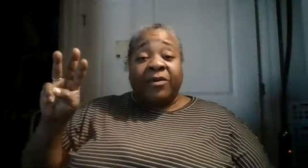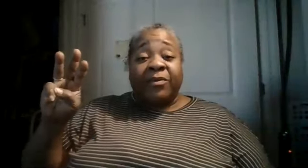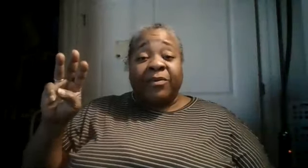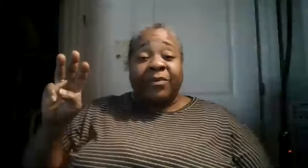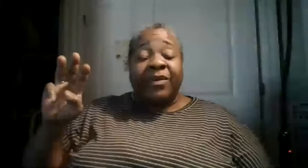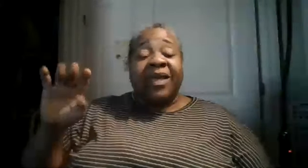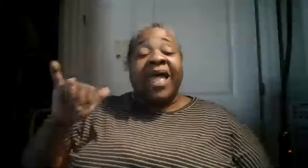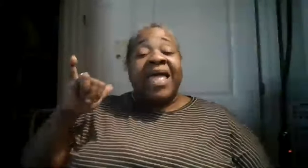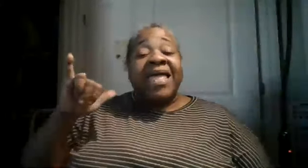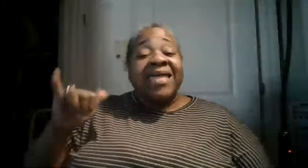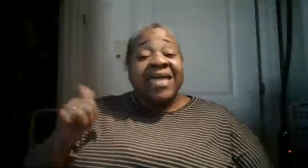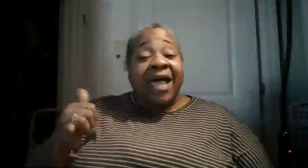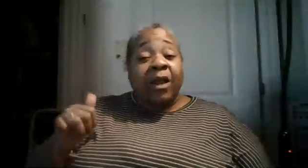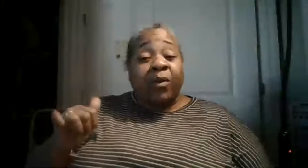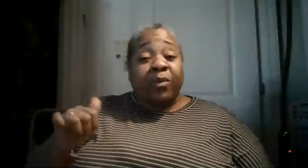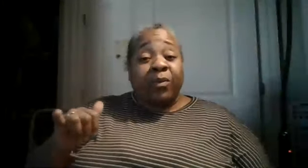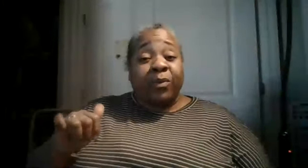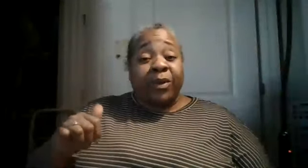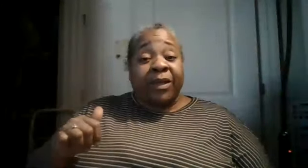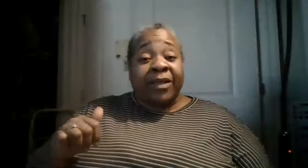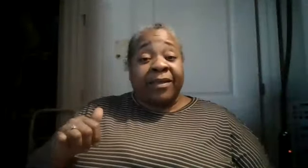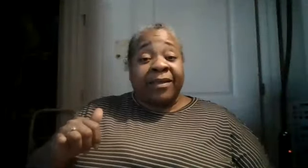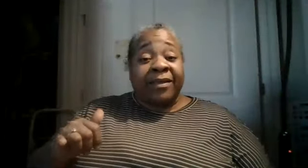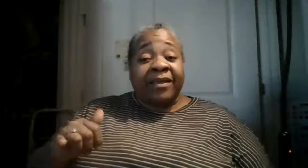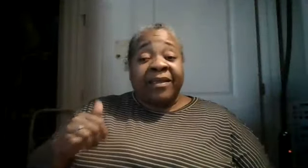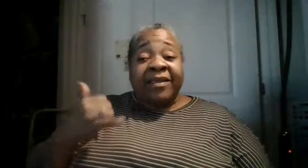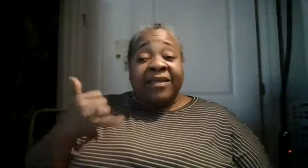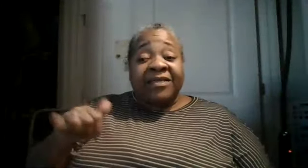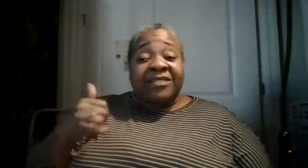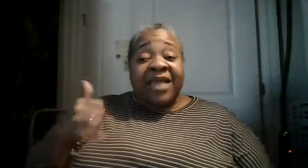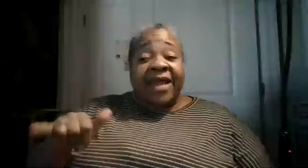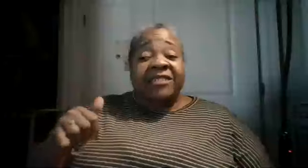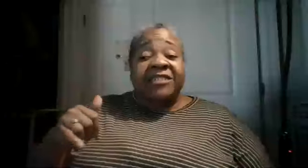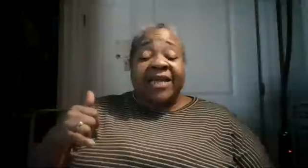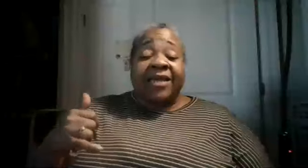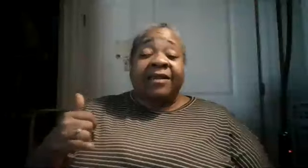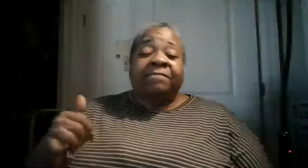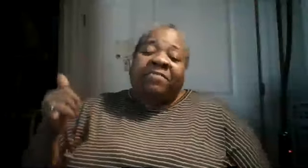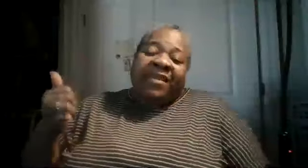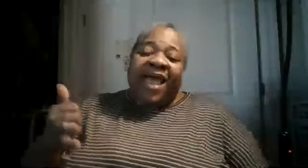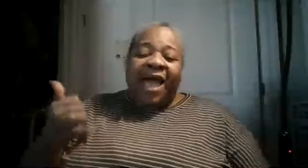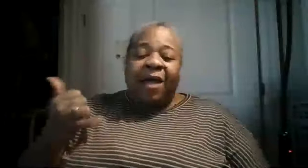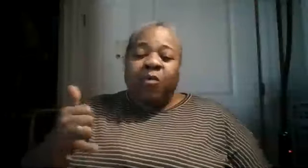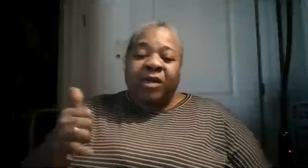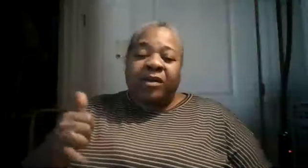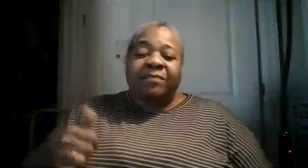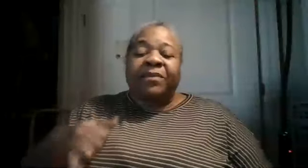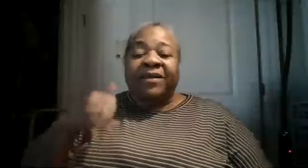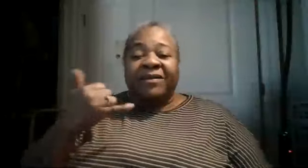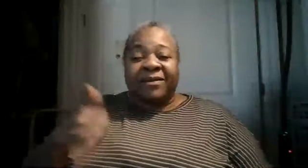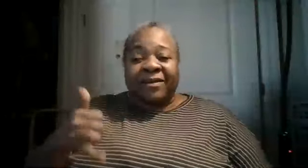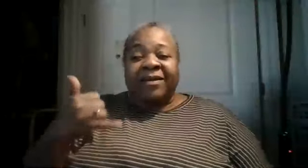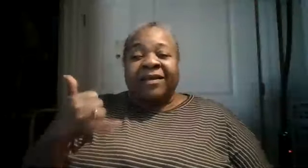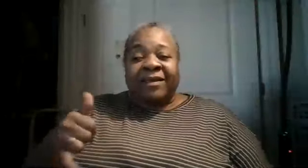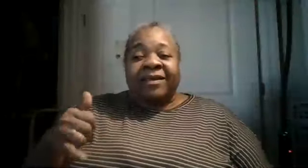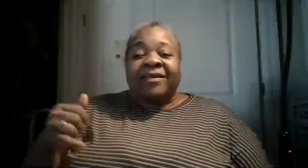Y-E-L-L-O-W. Yellow. You just kind of shake it. I wiggle it, but